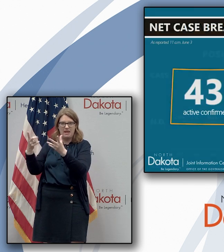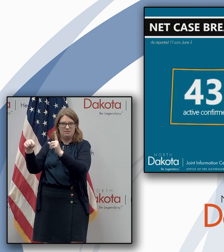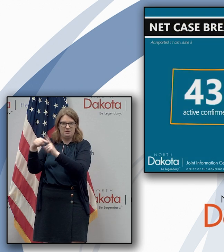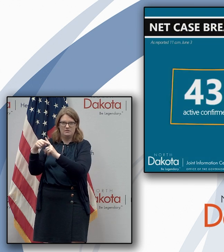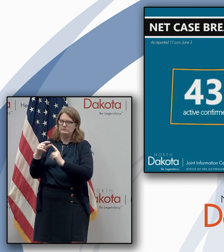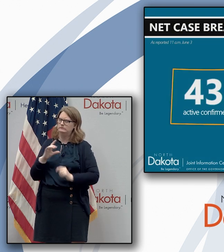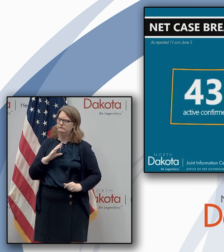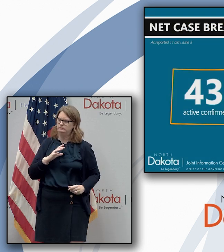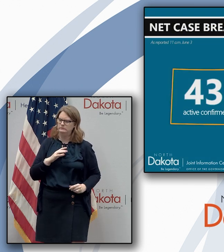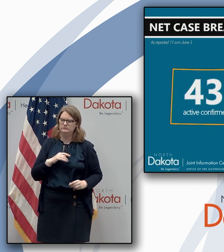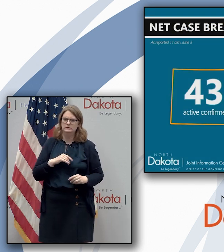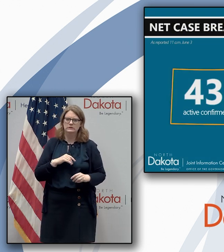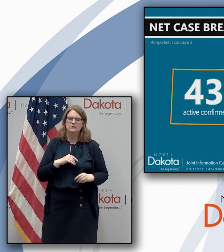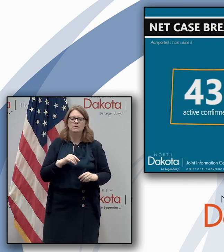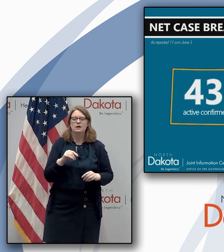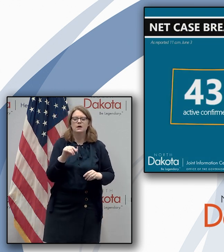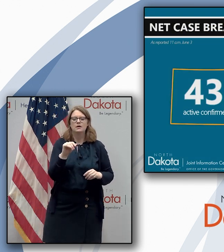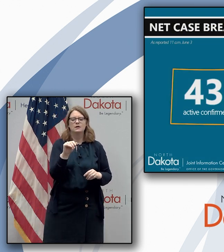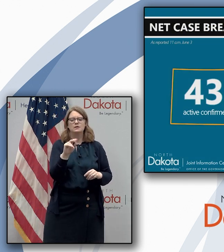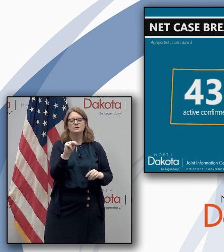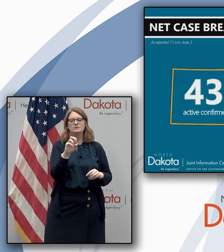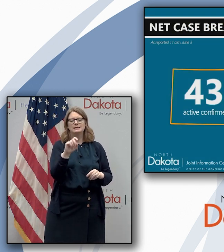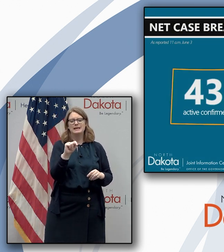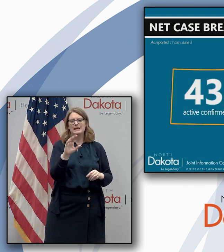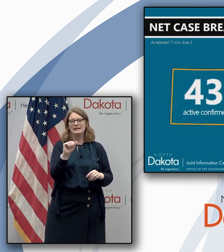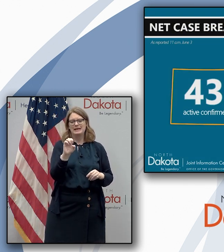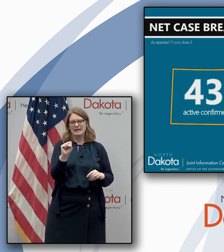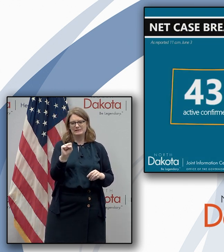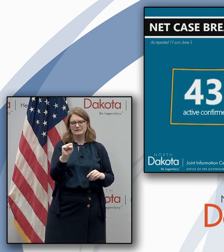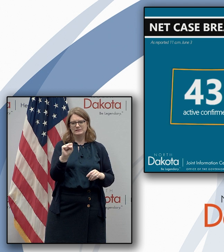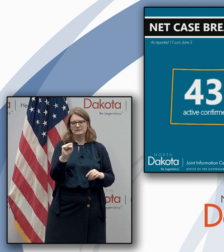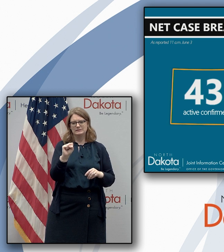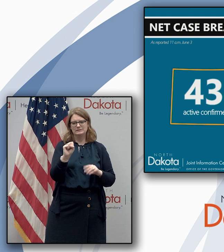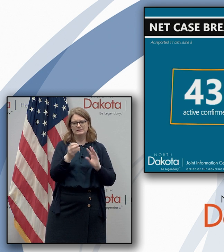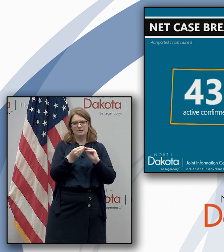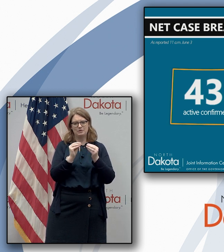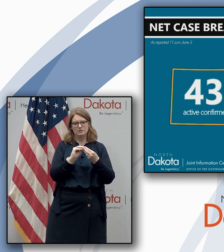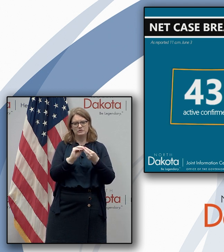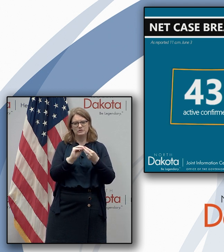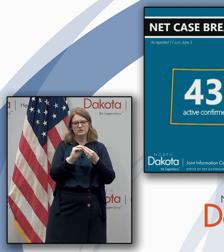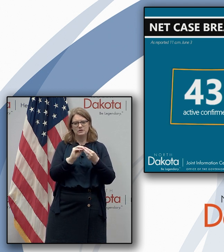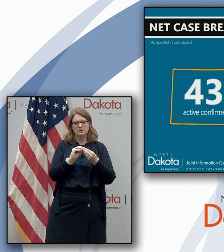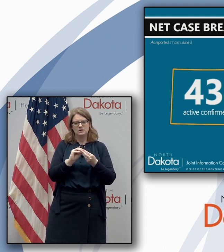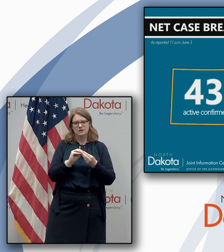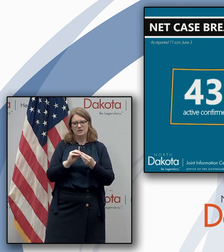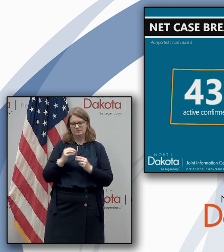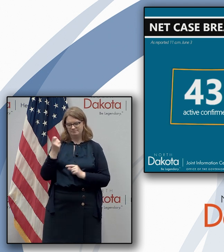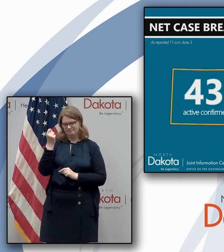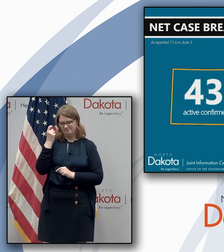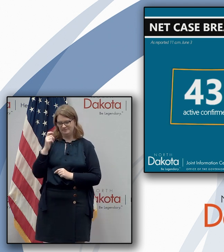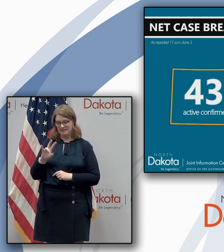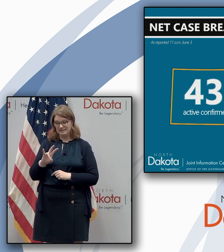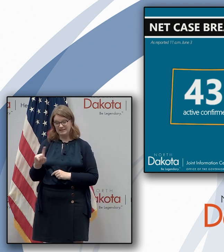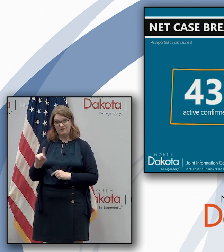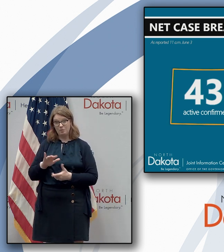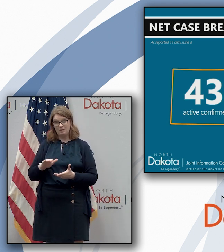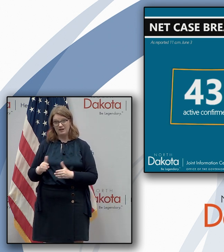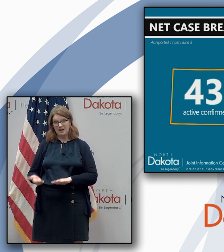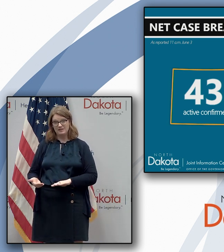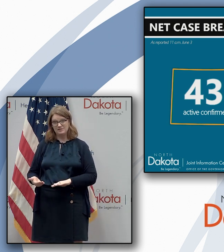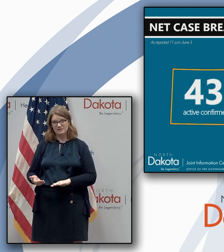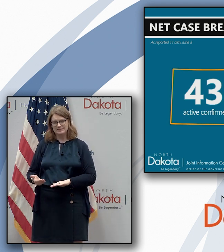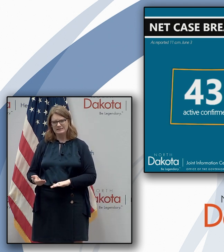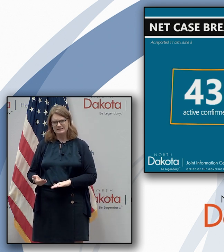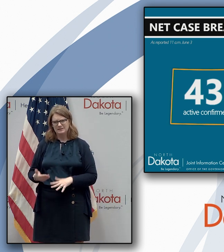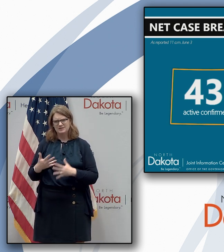the net case breakdowns, again, when we take a look at the 71 deaths, I want to just share a